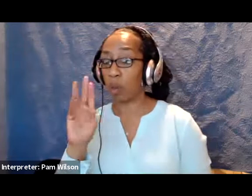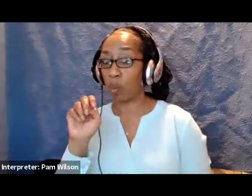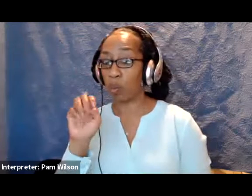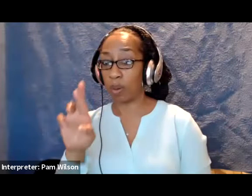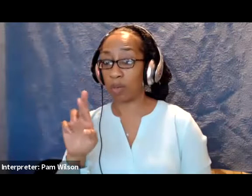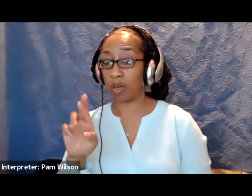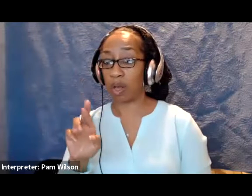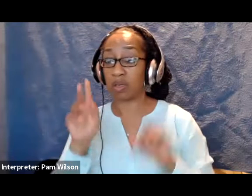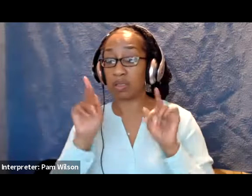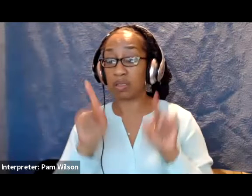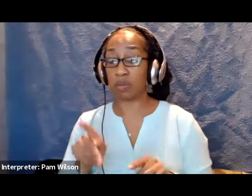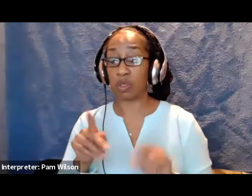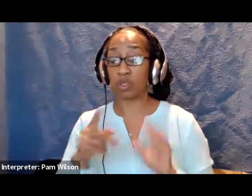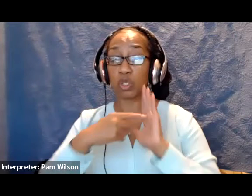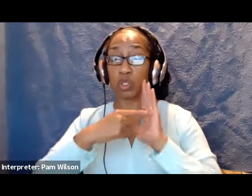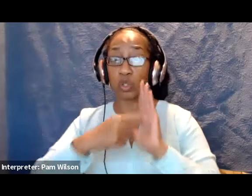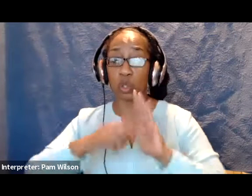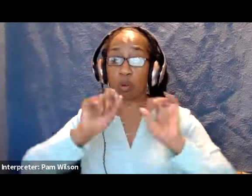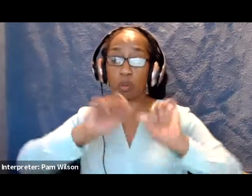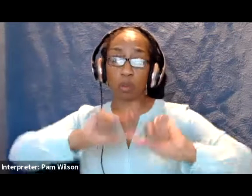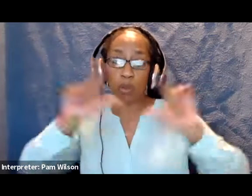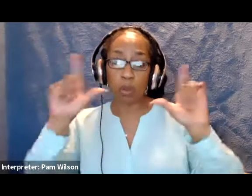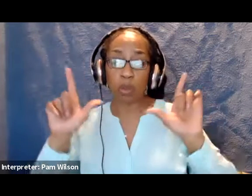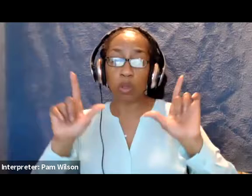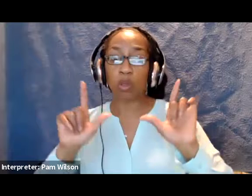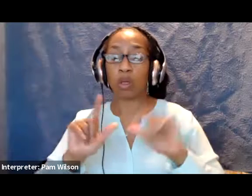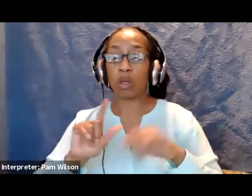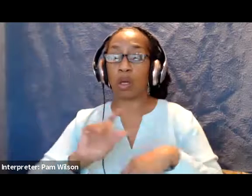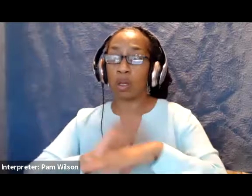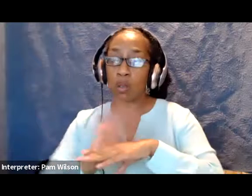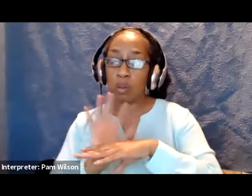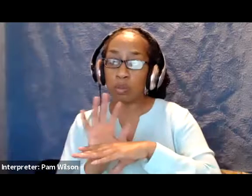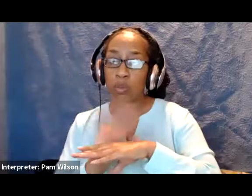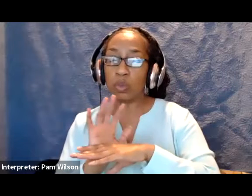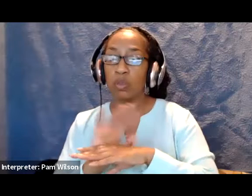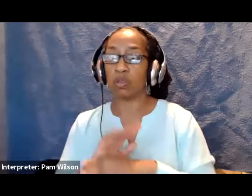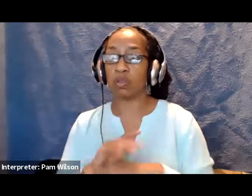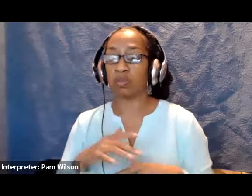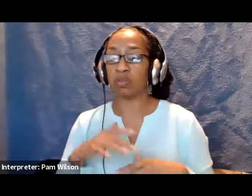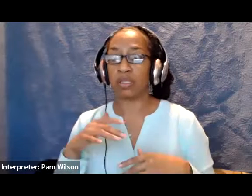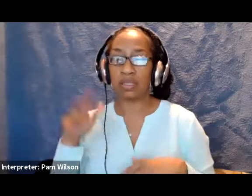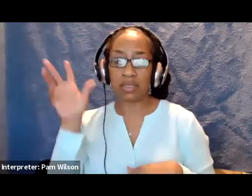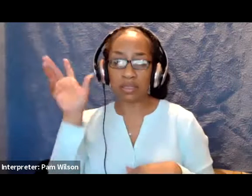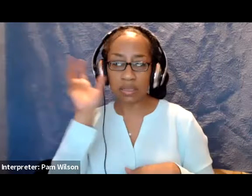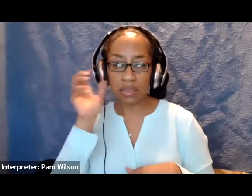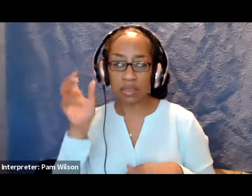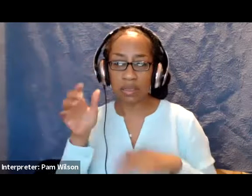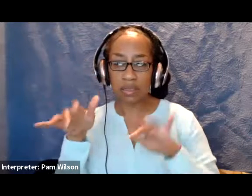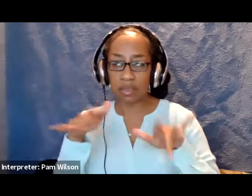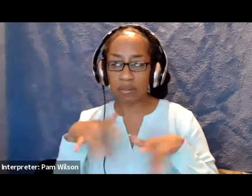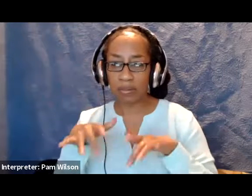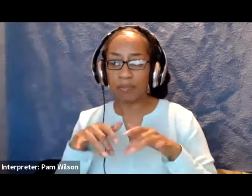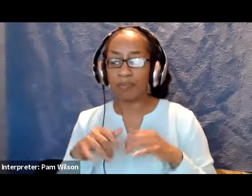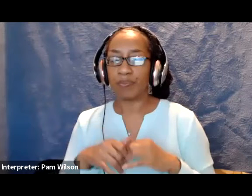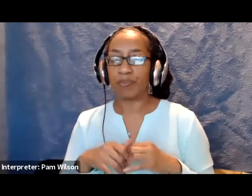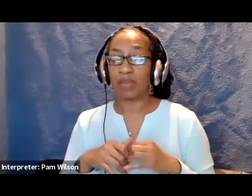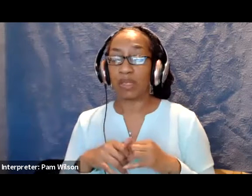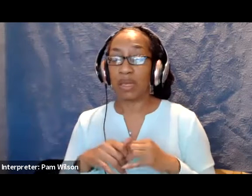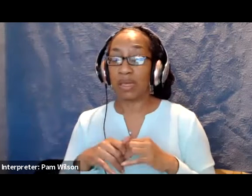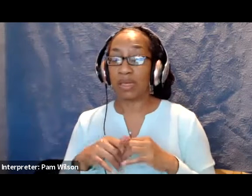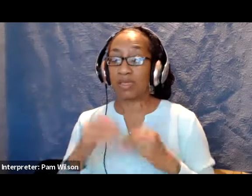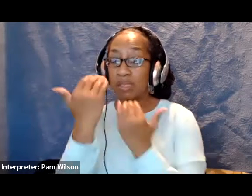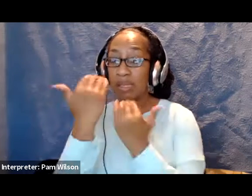share their video, audio, and screen. Generally, you are limited to Q&As like you are